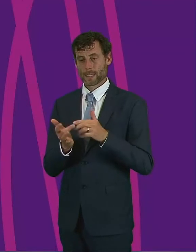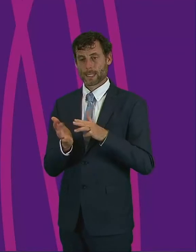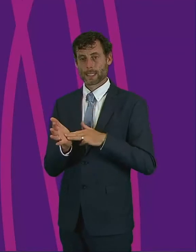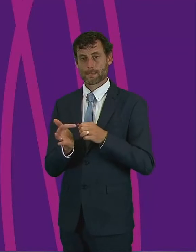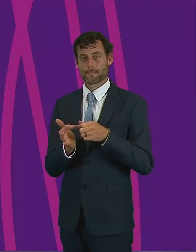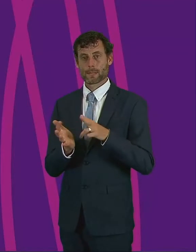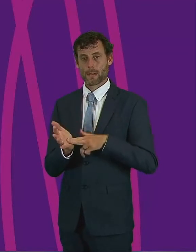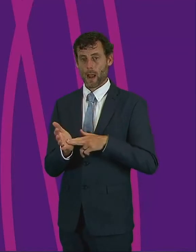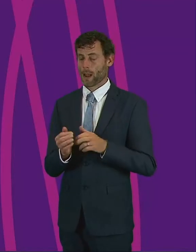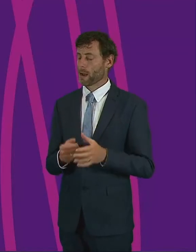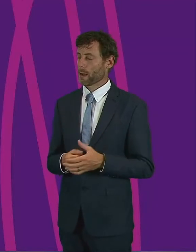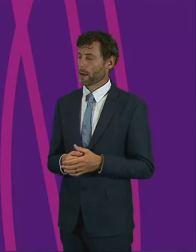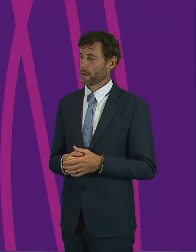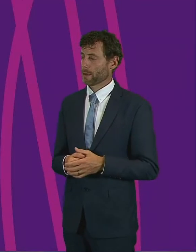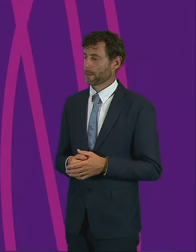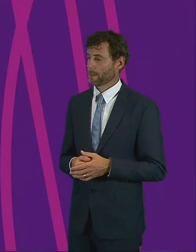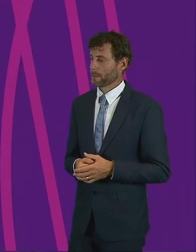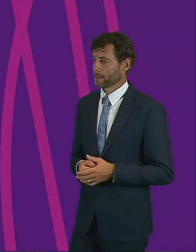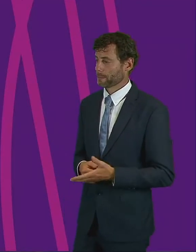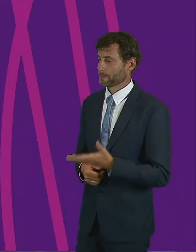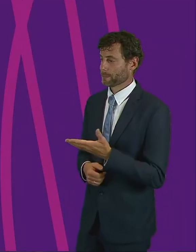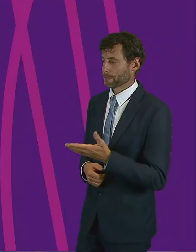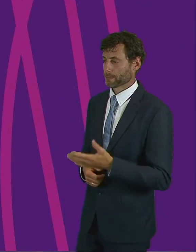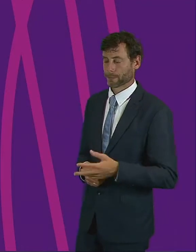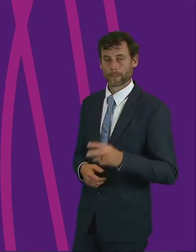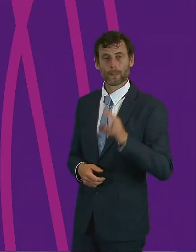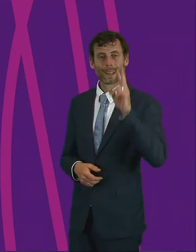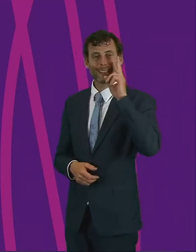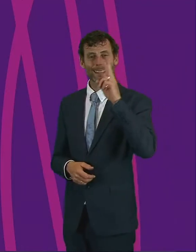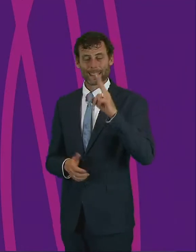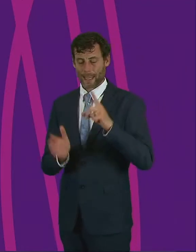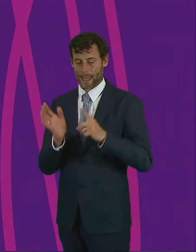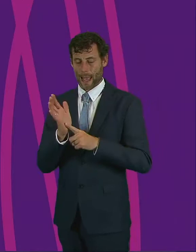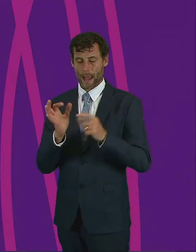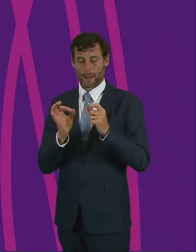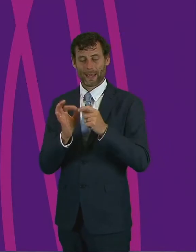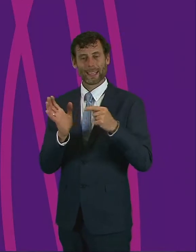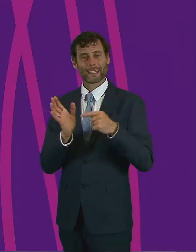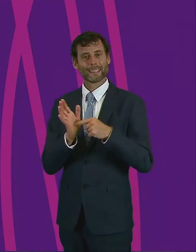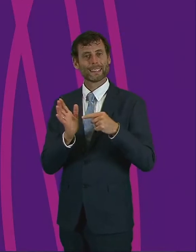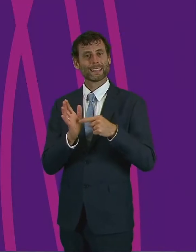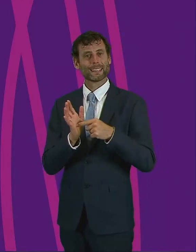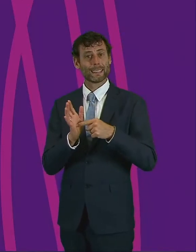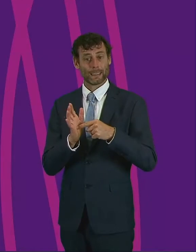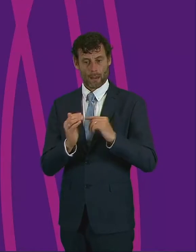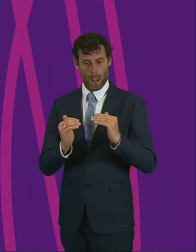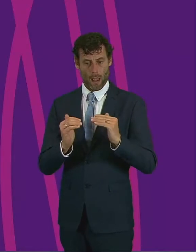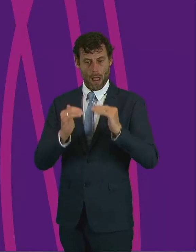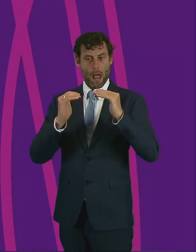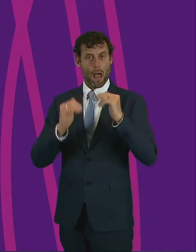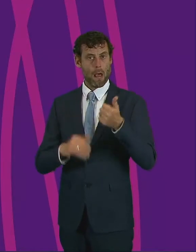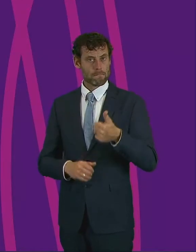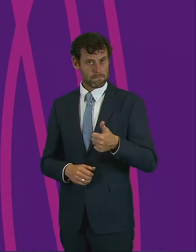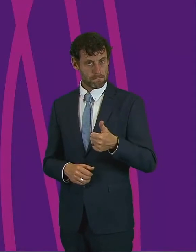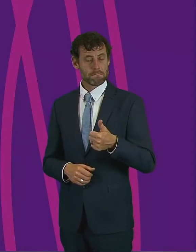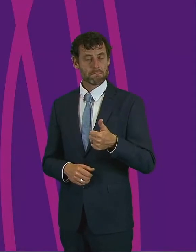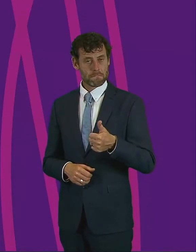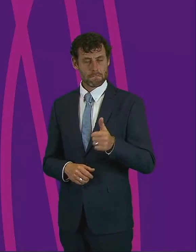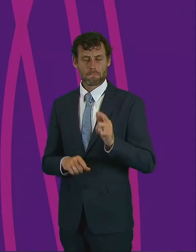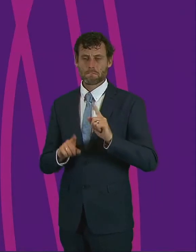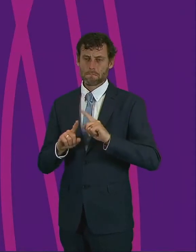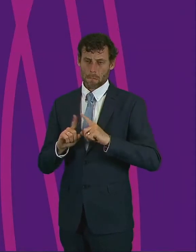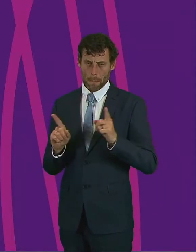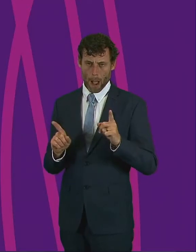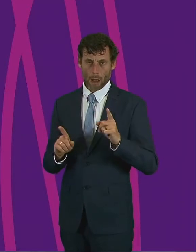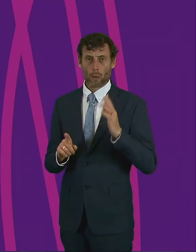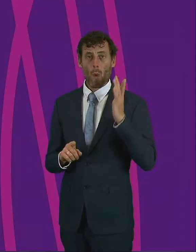Thank you. The change to the starting rate on LBTT is to be welcomed as far as it goes, but by delaying